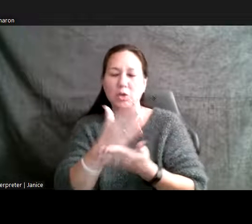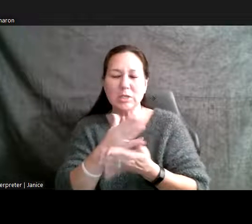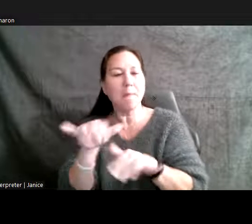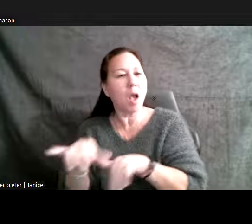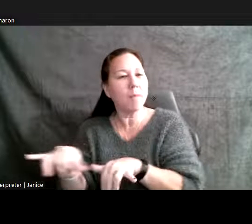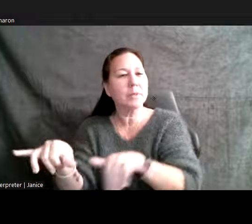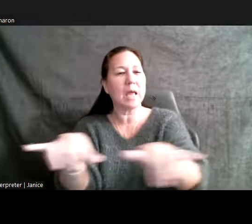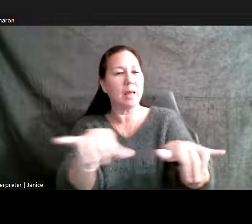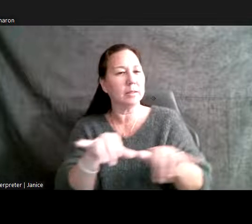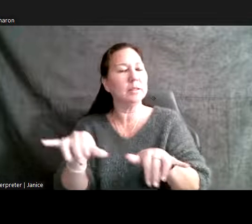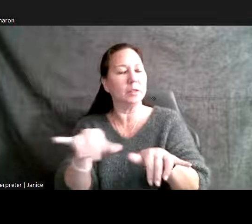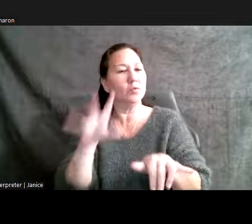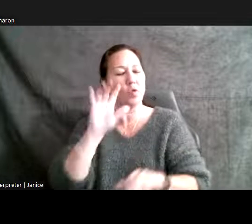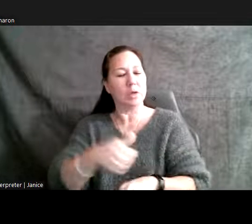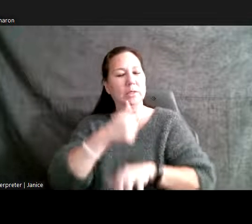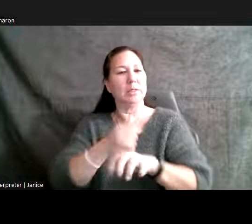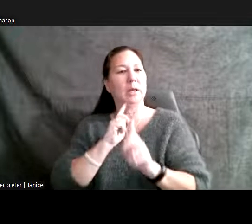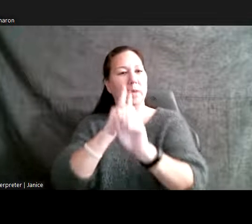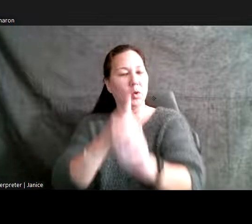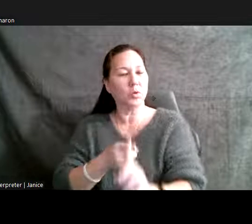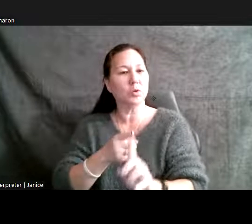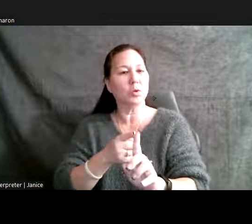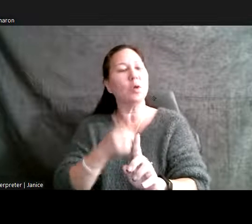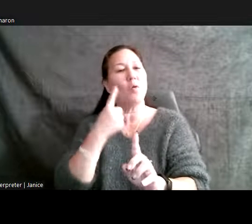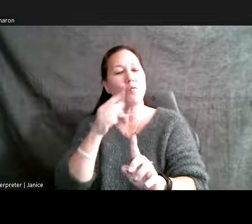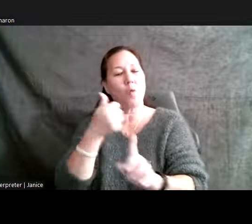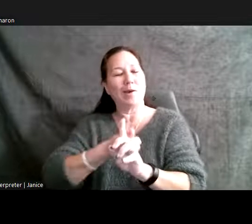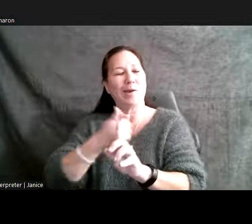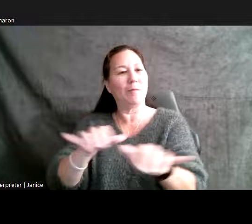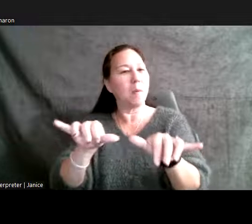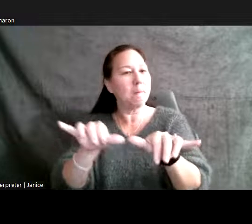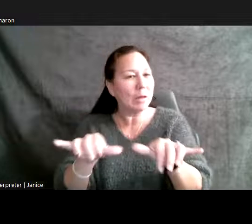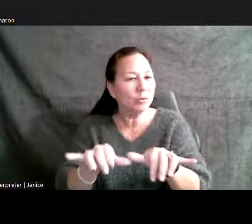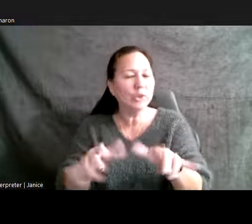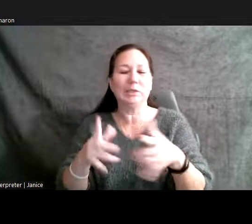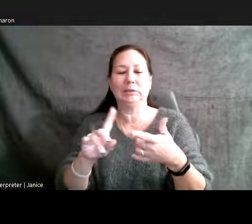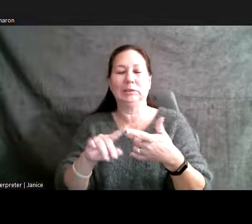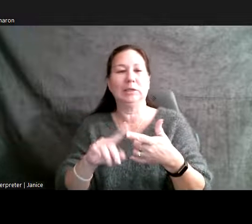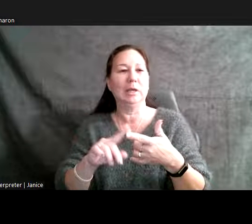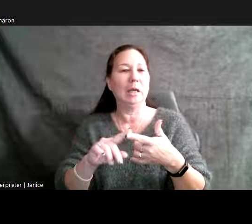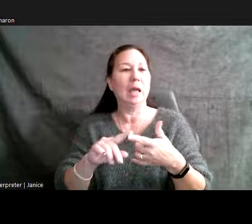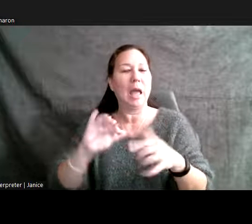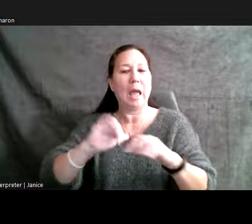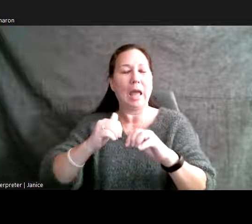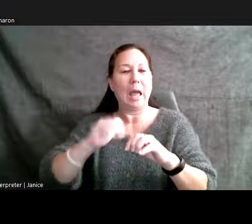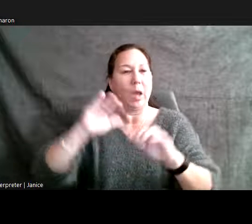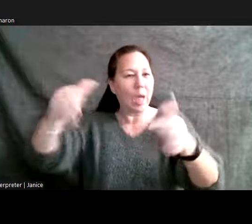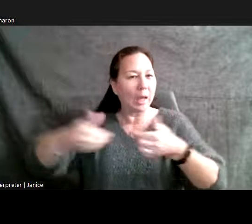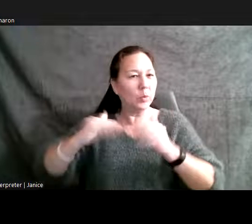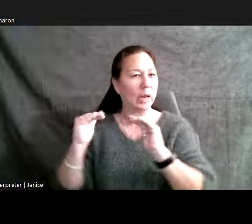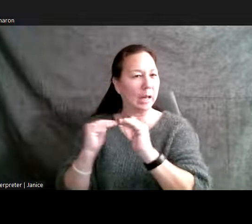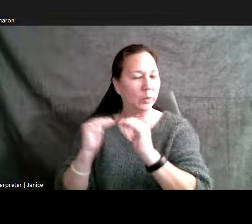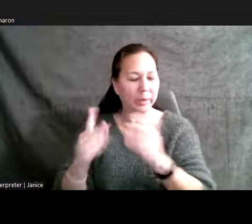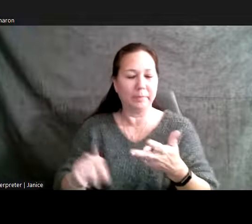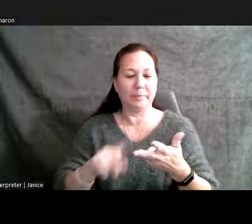of setting goals for metrics to measure EJ progress, equity in hiring,